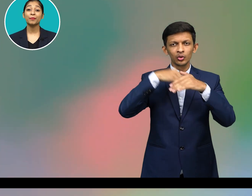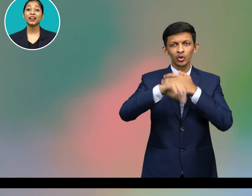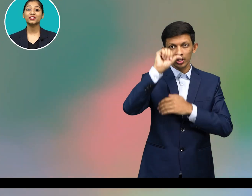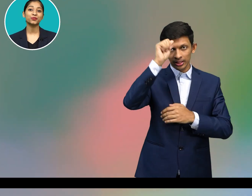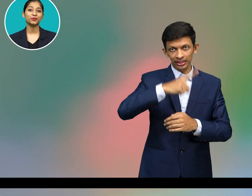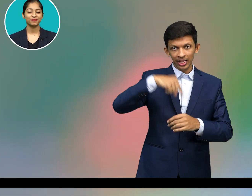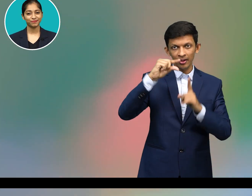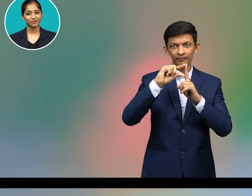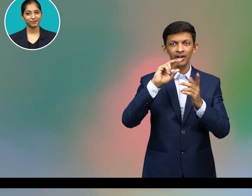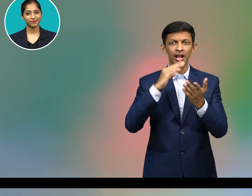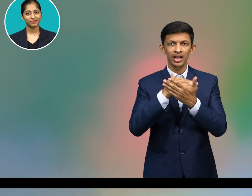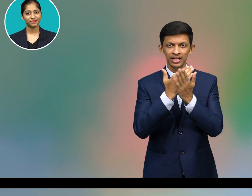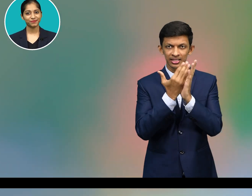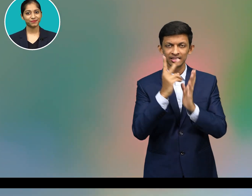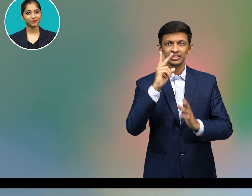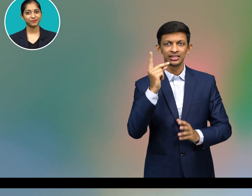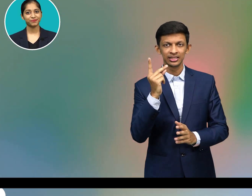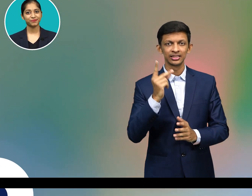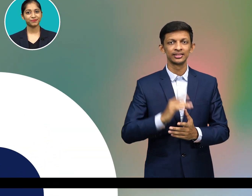India part 2.